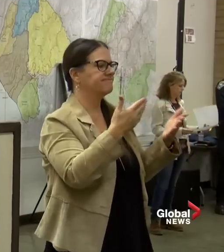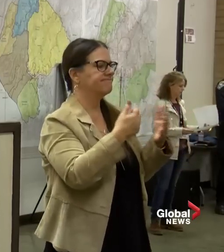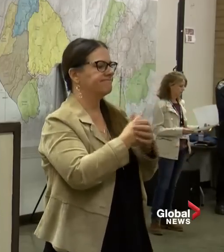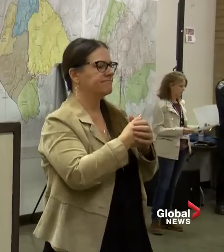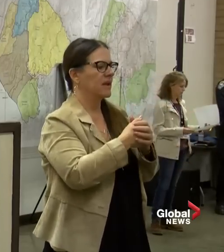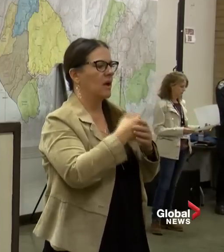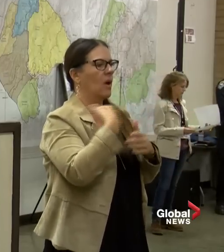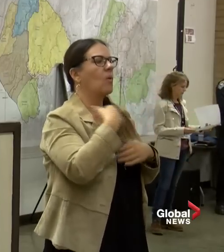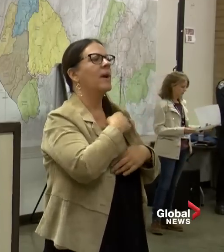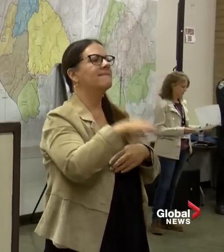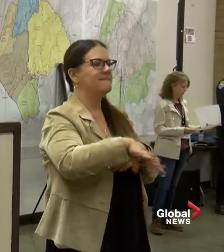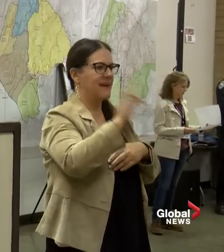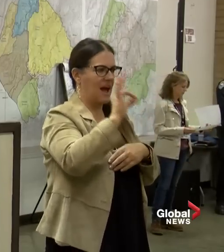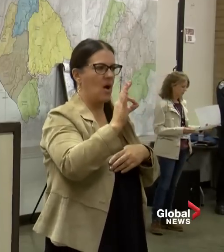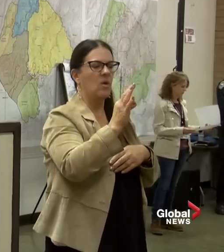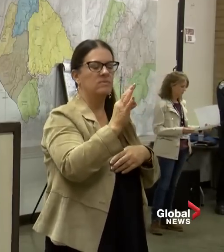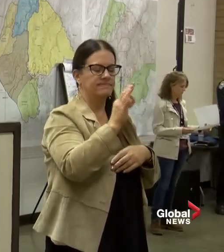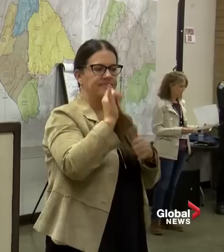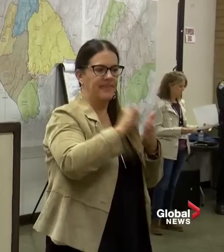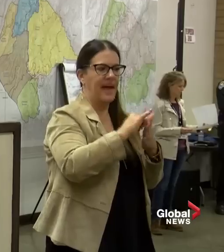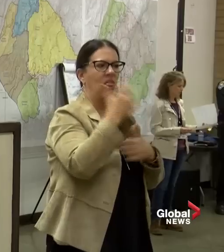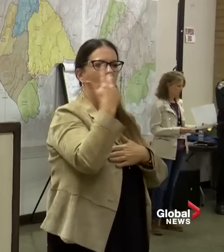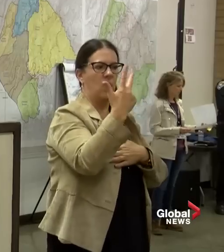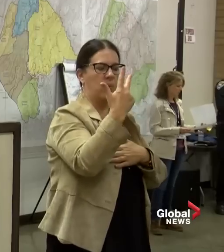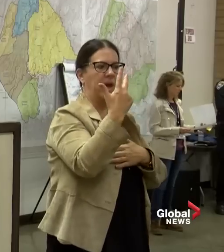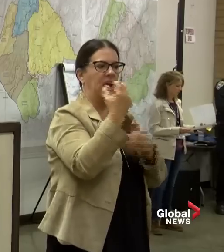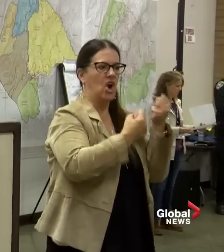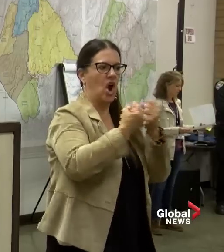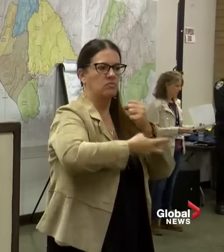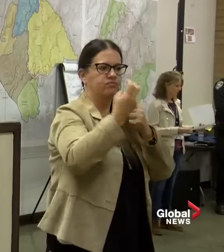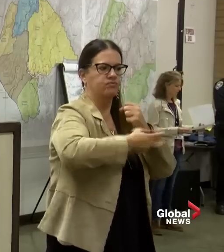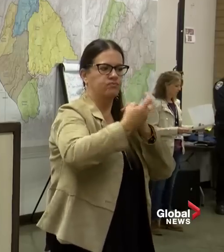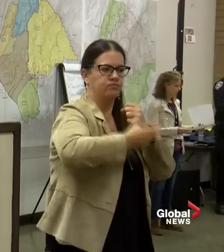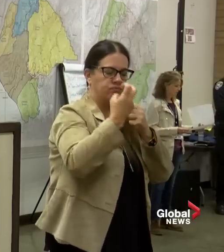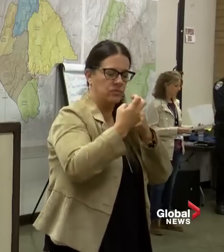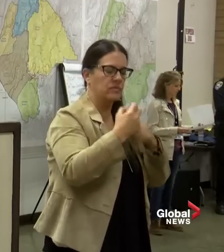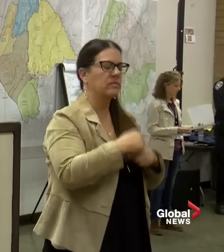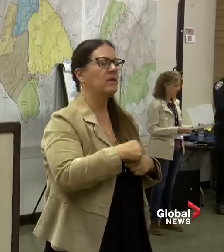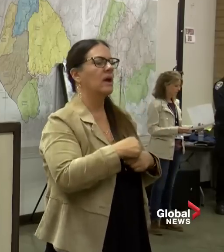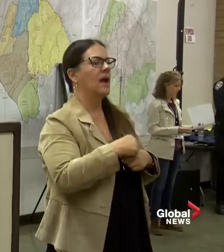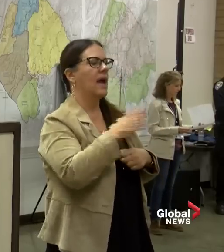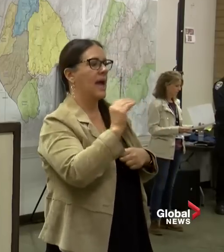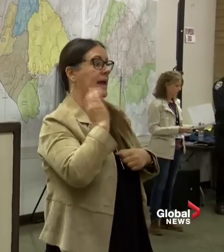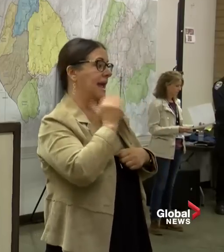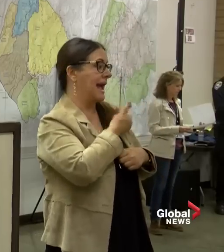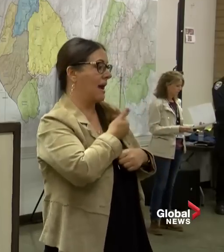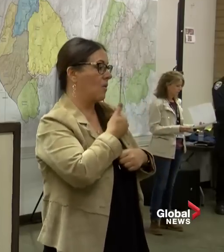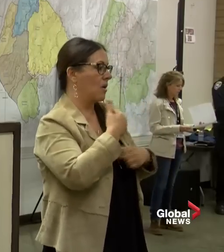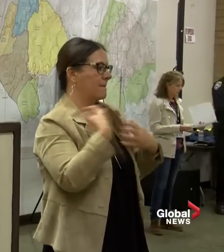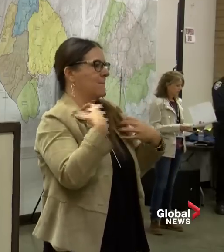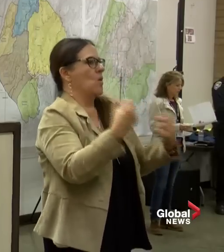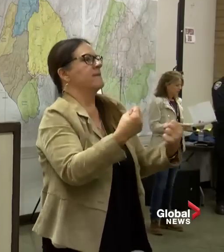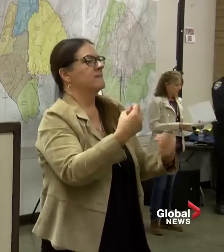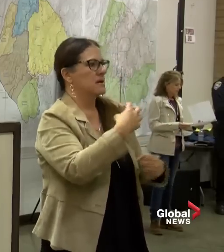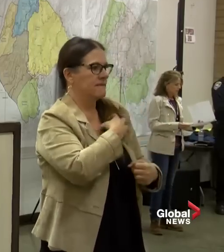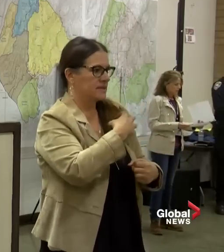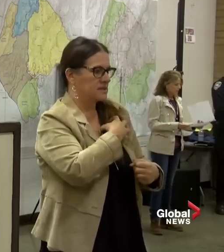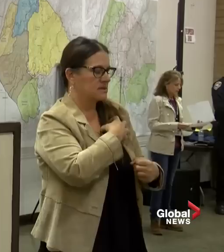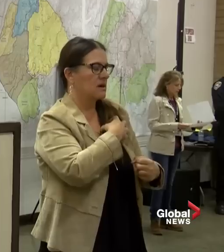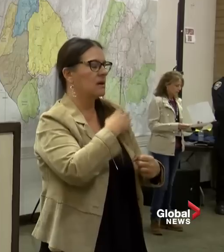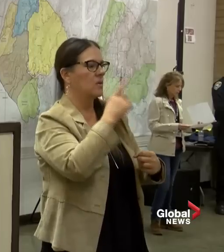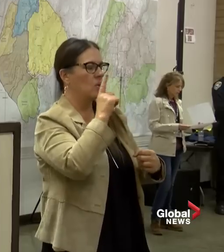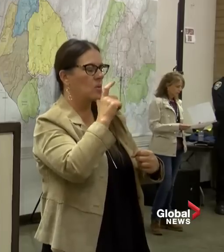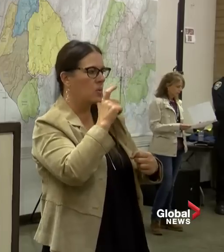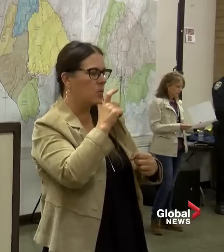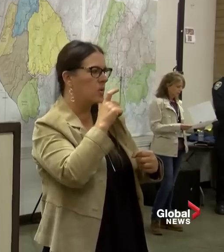auto theft cases, and also our very brave officers are up there in the affected